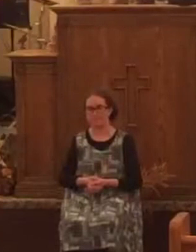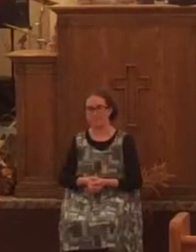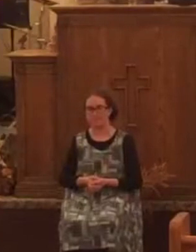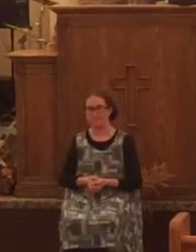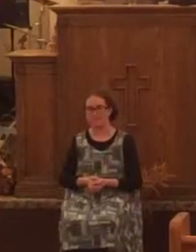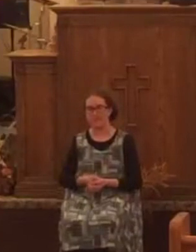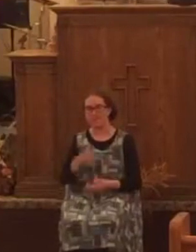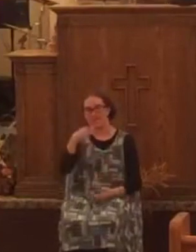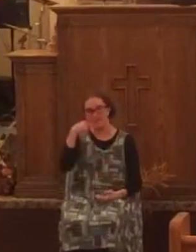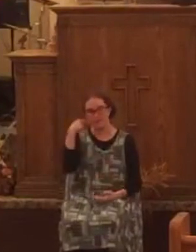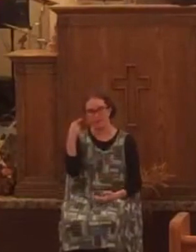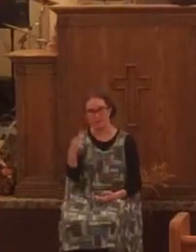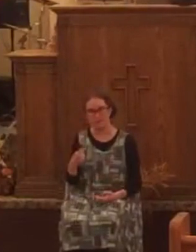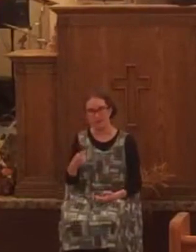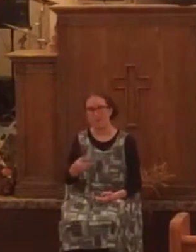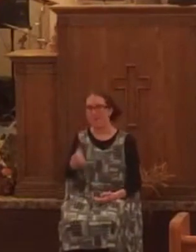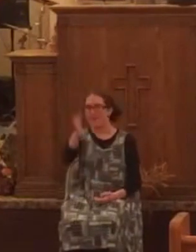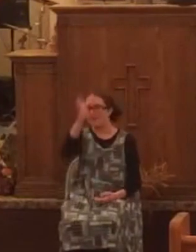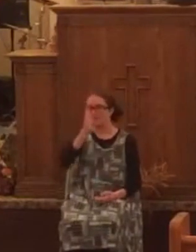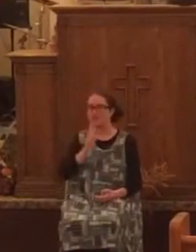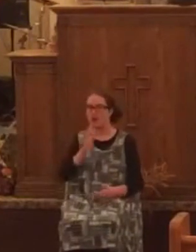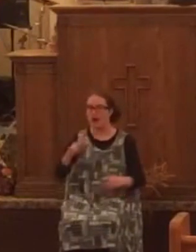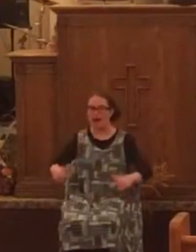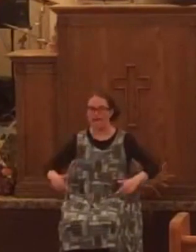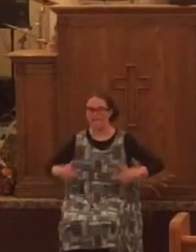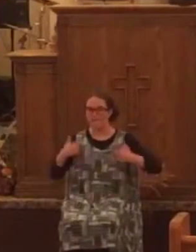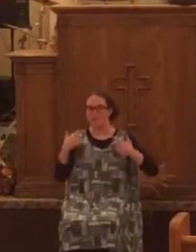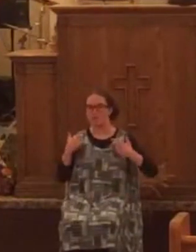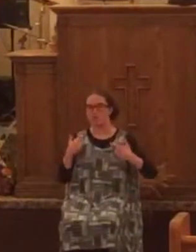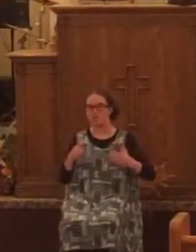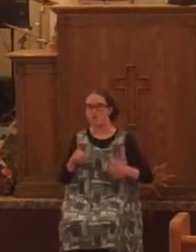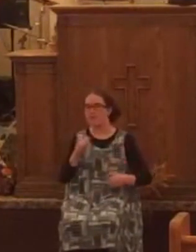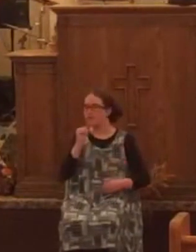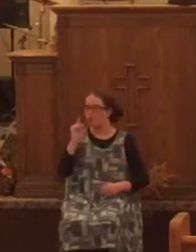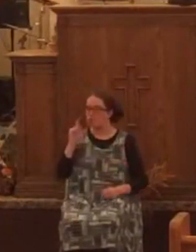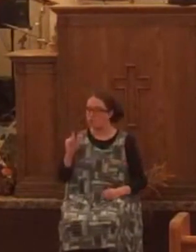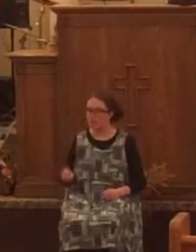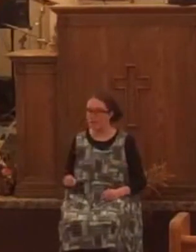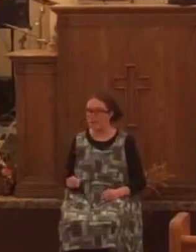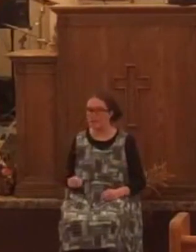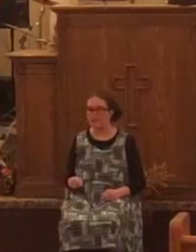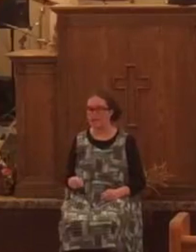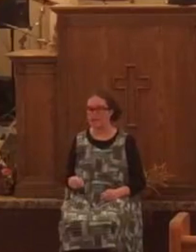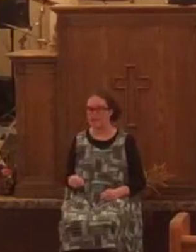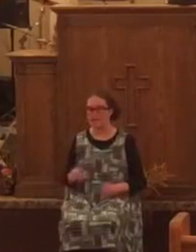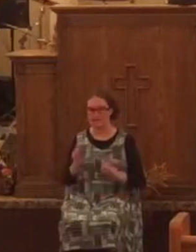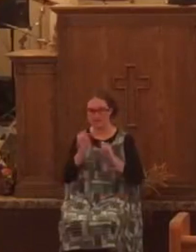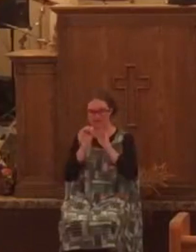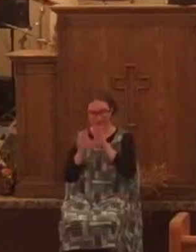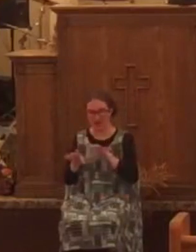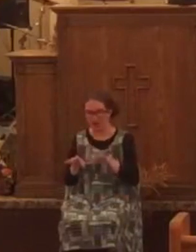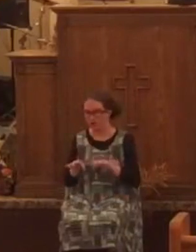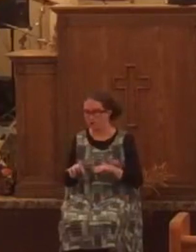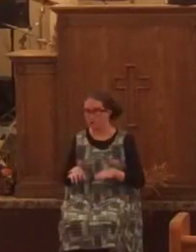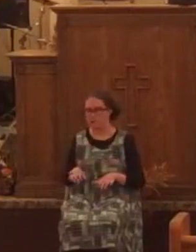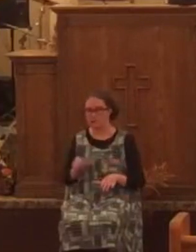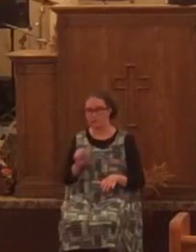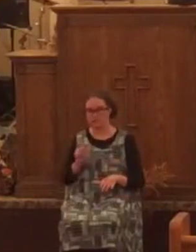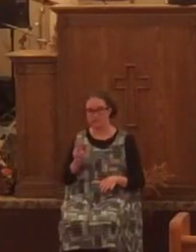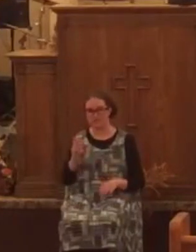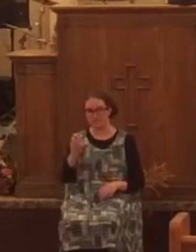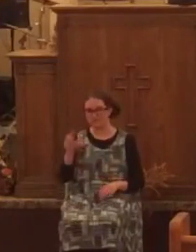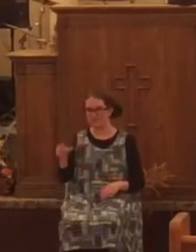Oh, let me tell you something about this God I live for. Amen. He don't leave you in the garbage. Amen. He don't leave you wandering